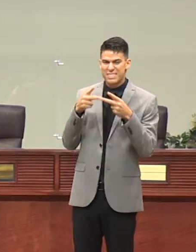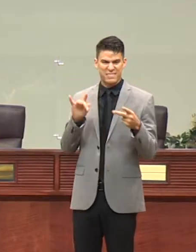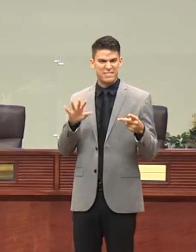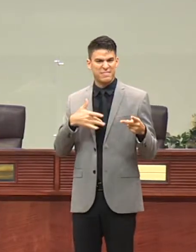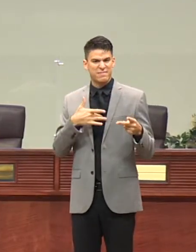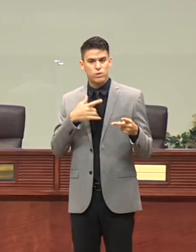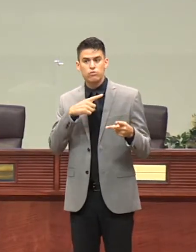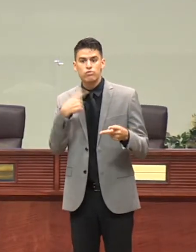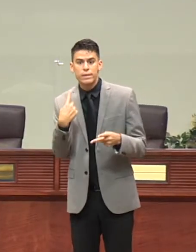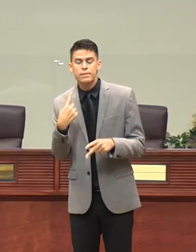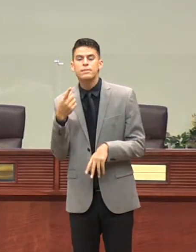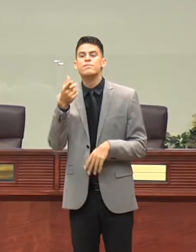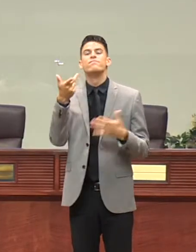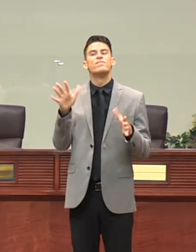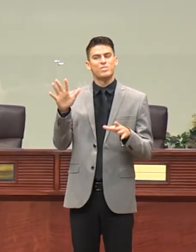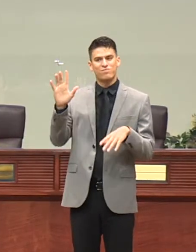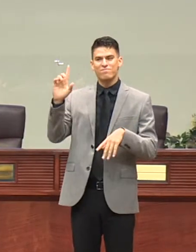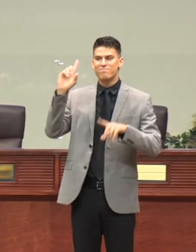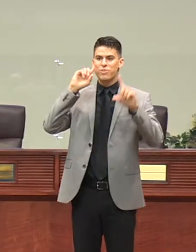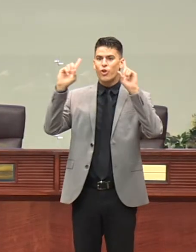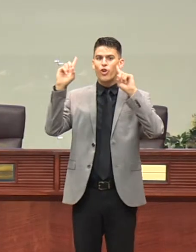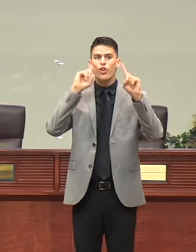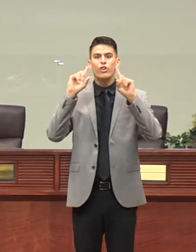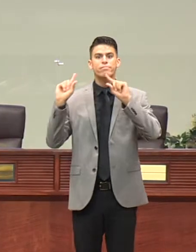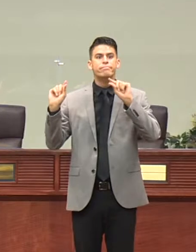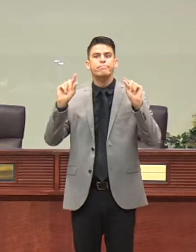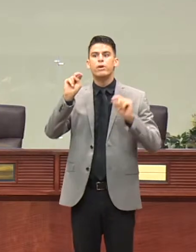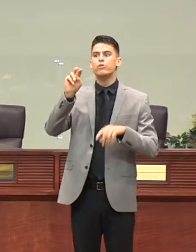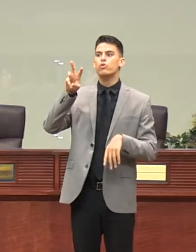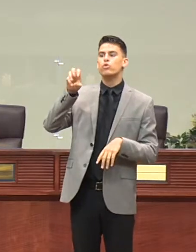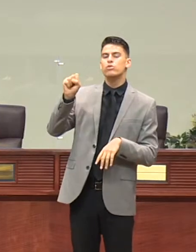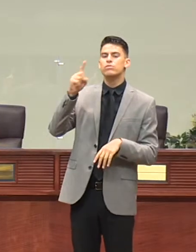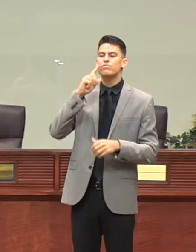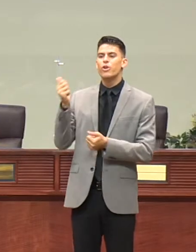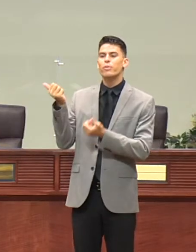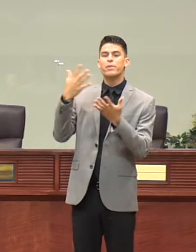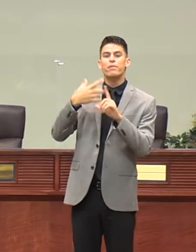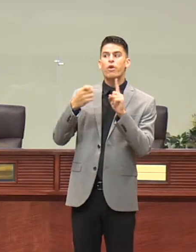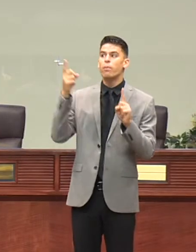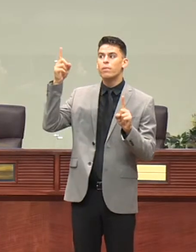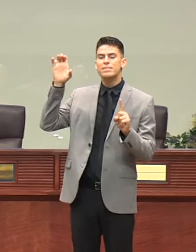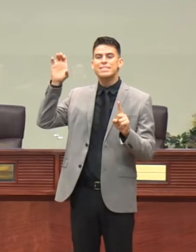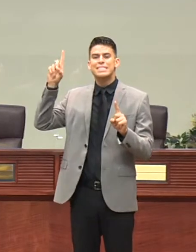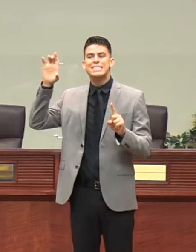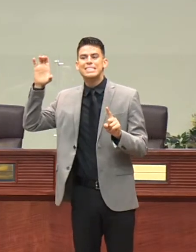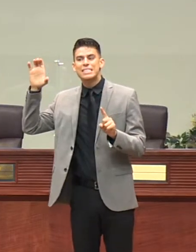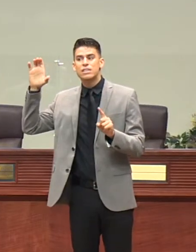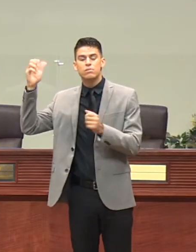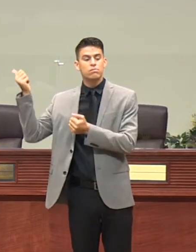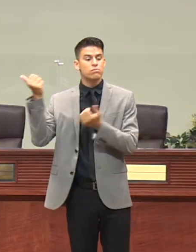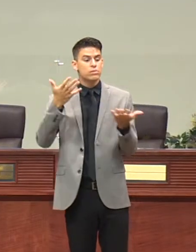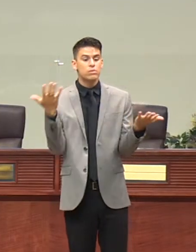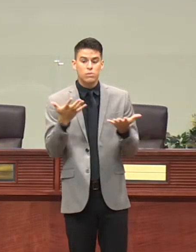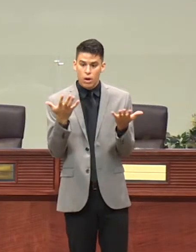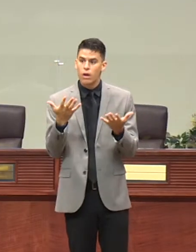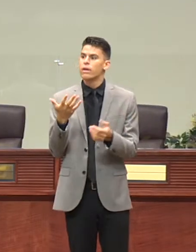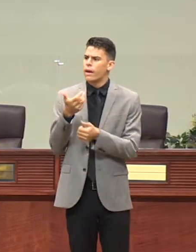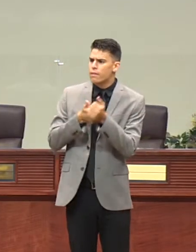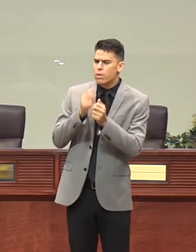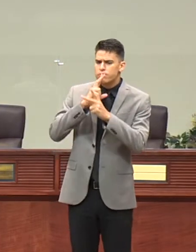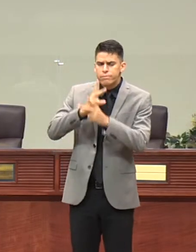And you have heard the news about the recommendations from the CDC for everyone to exercise